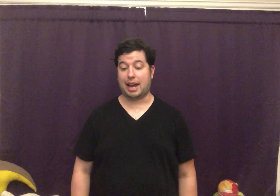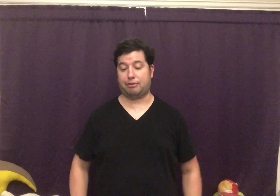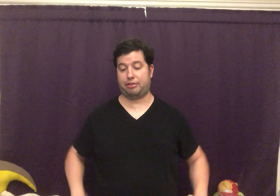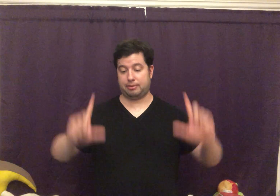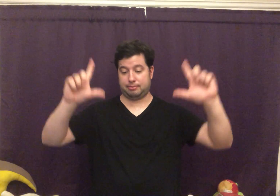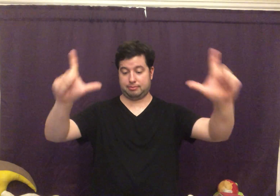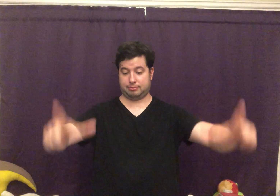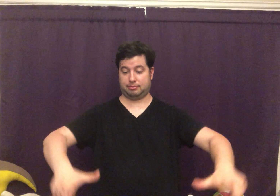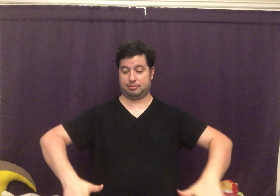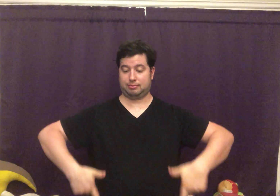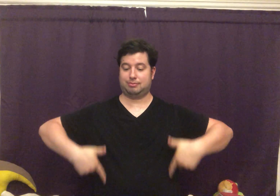Life.